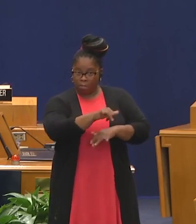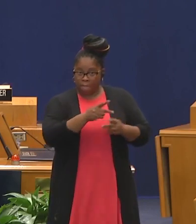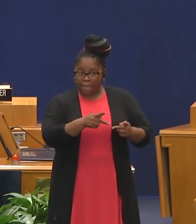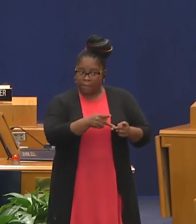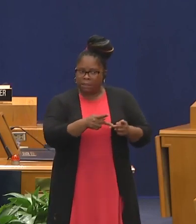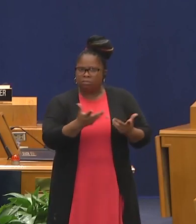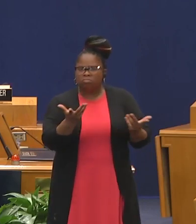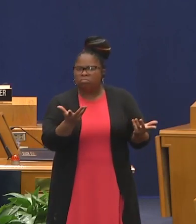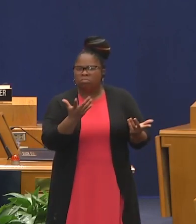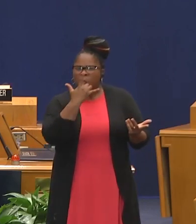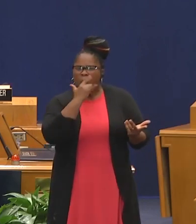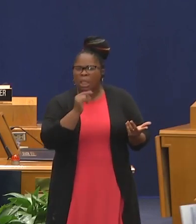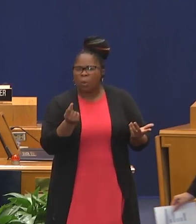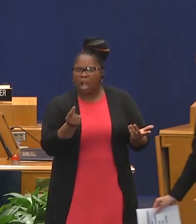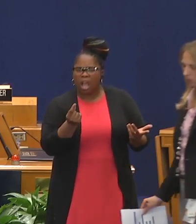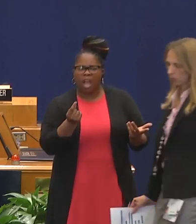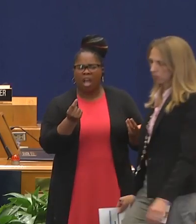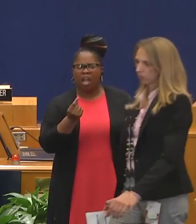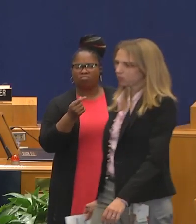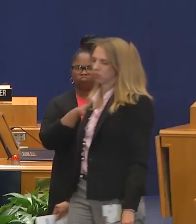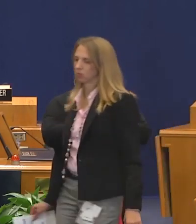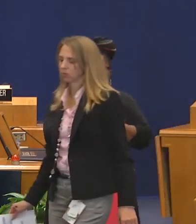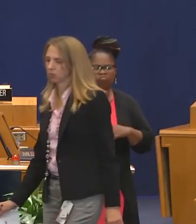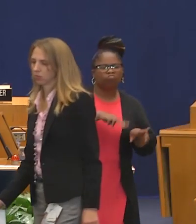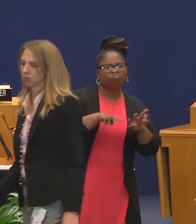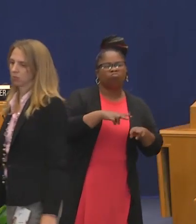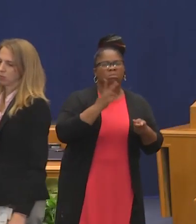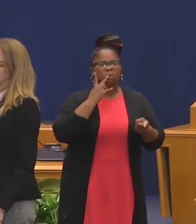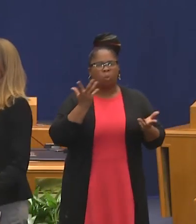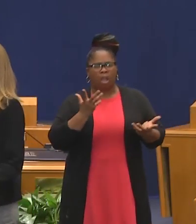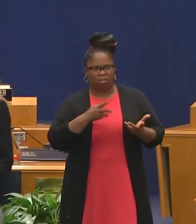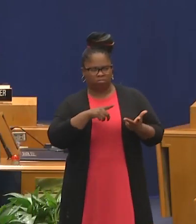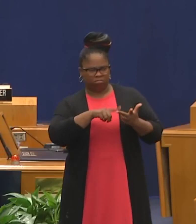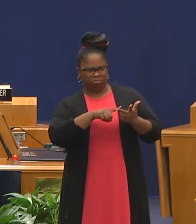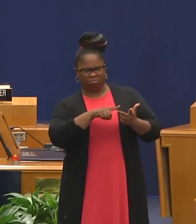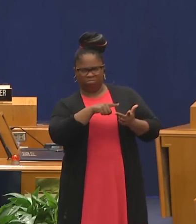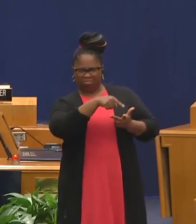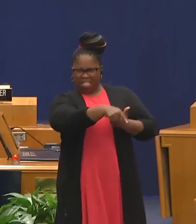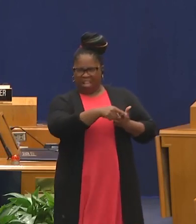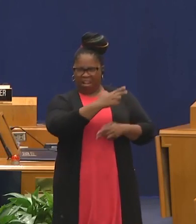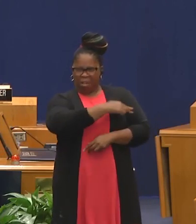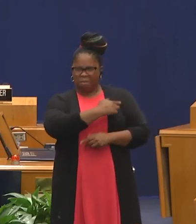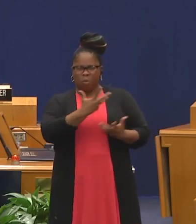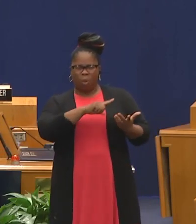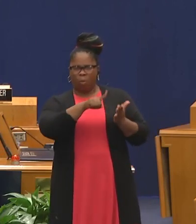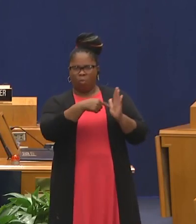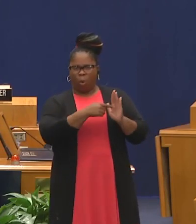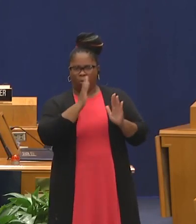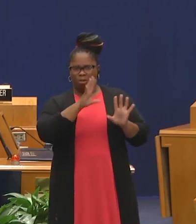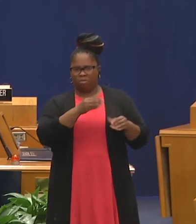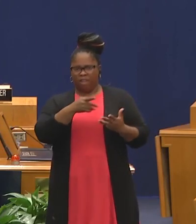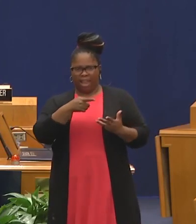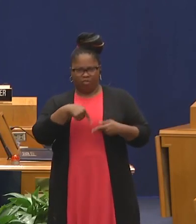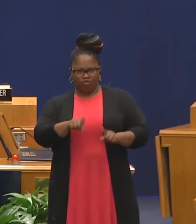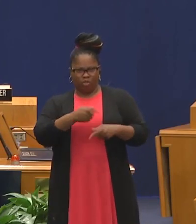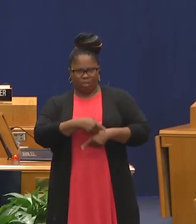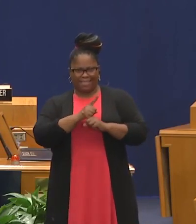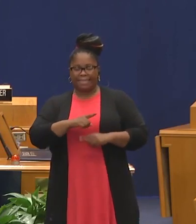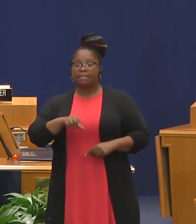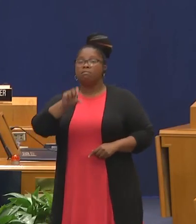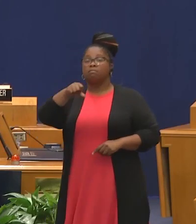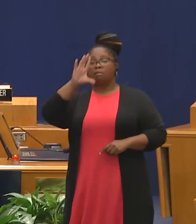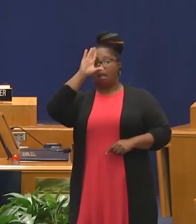of what you saw and what it's like there? And what role do you see this hospital serving in the crisis? Yeah, hi, this is